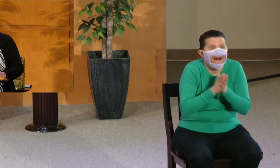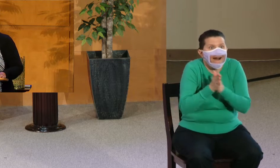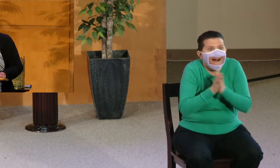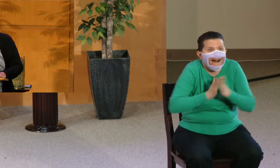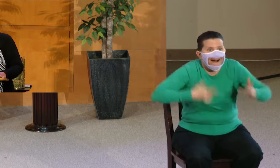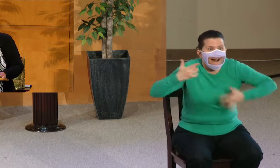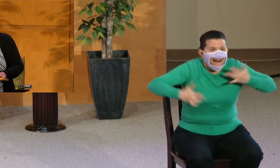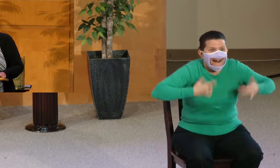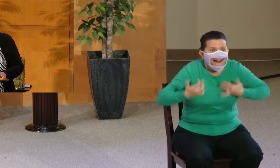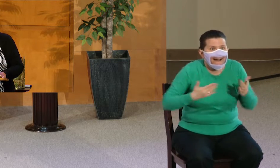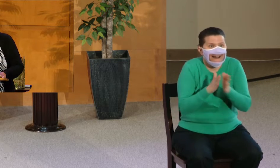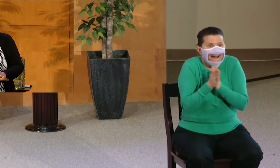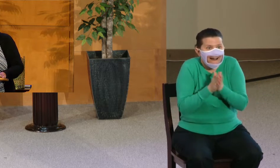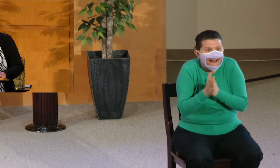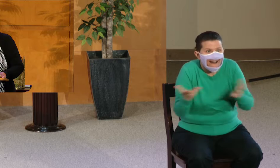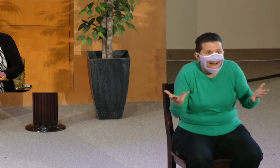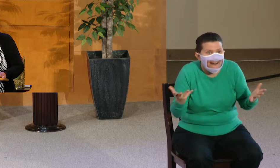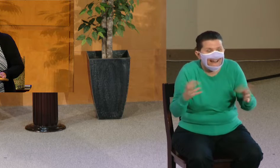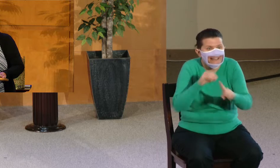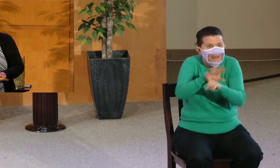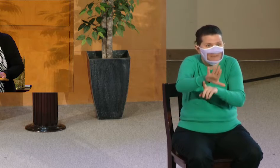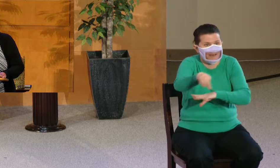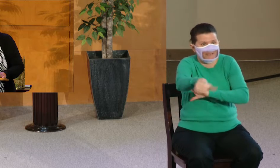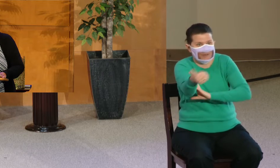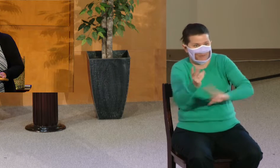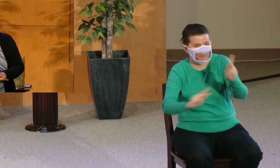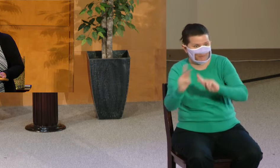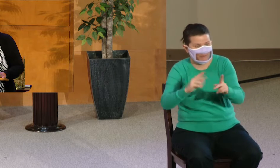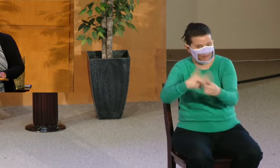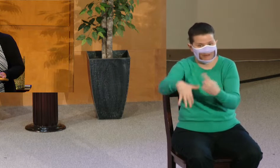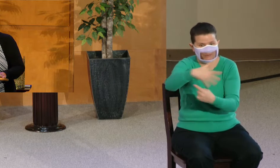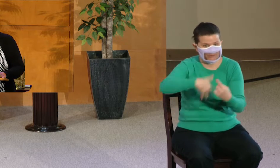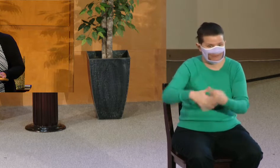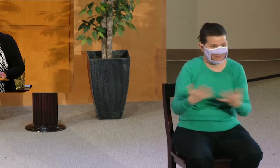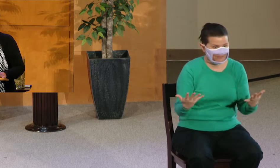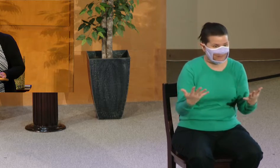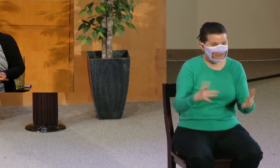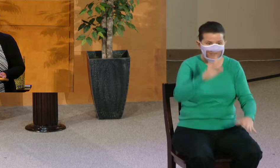So the choice, my friends, always free choice, yours.